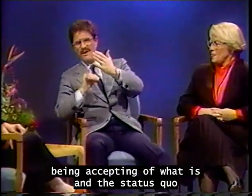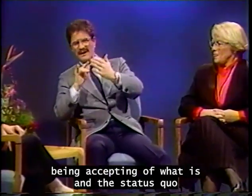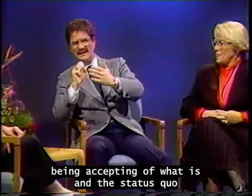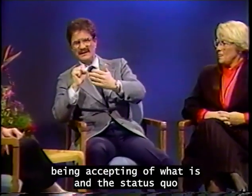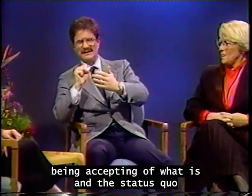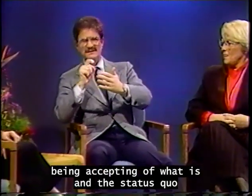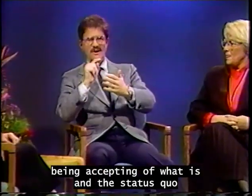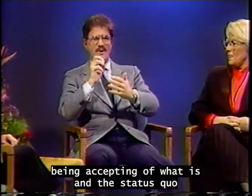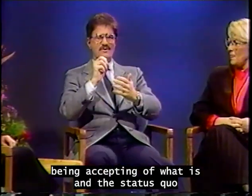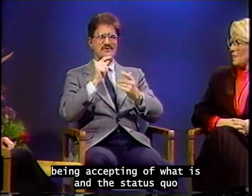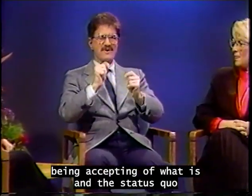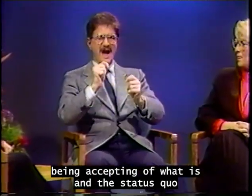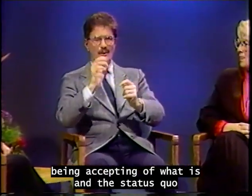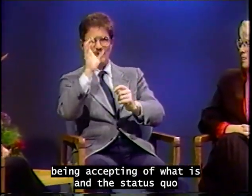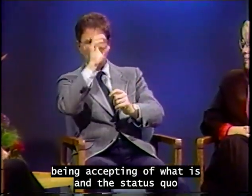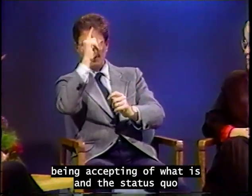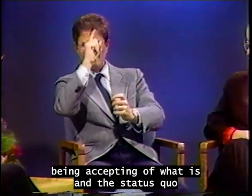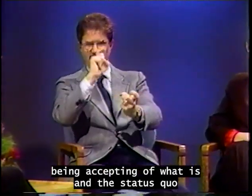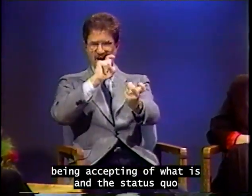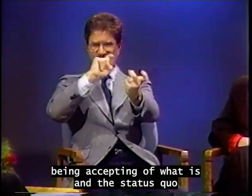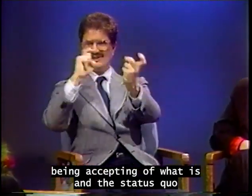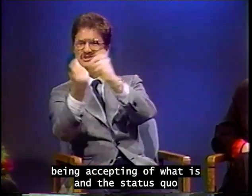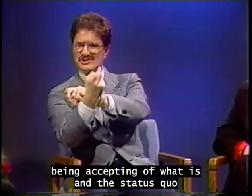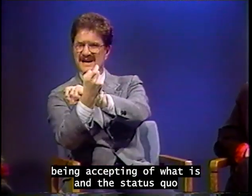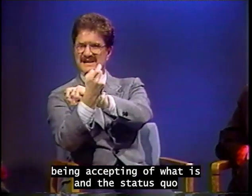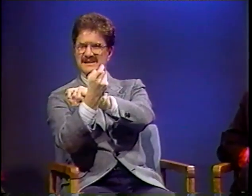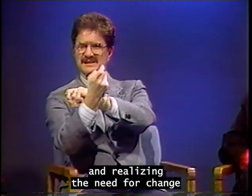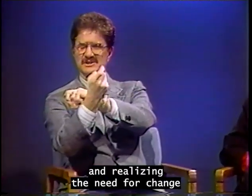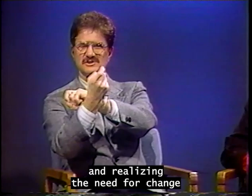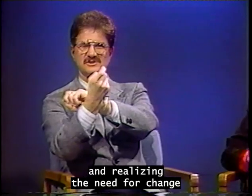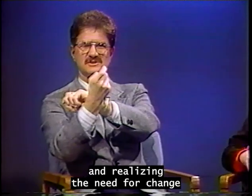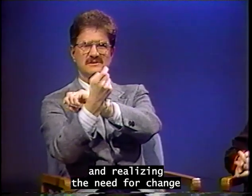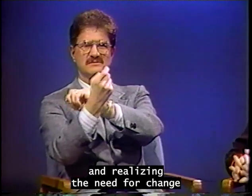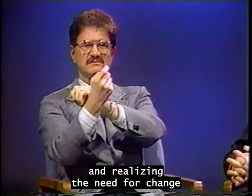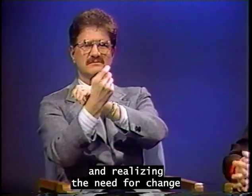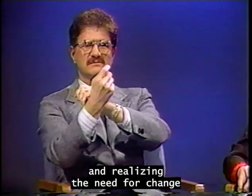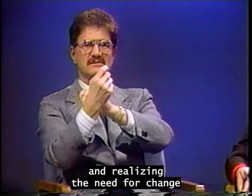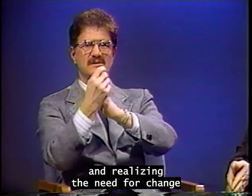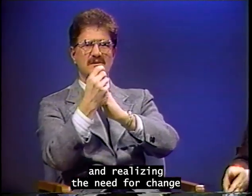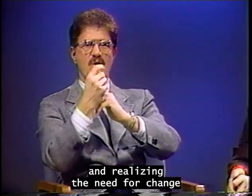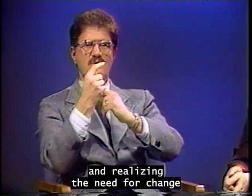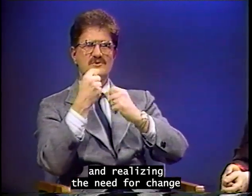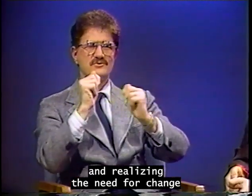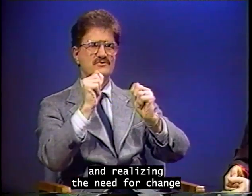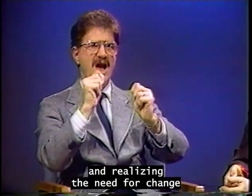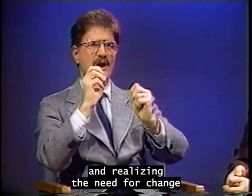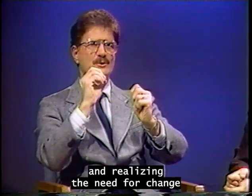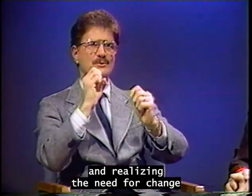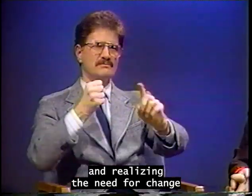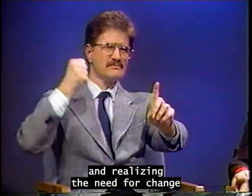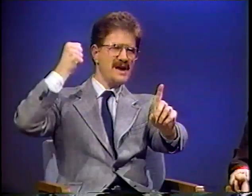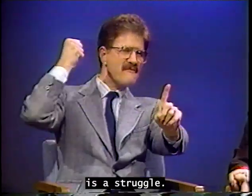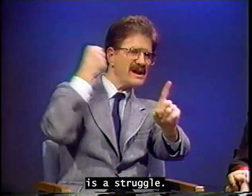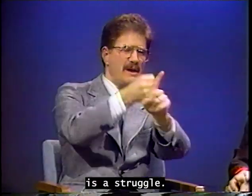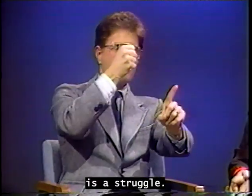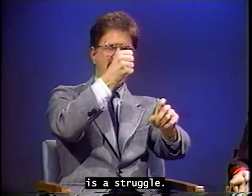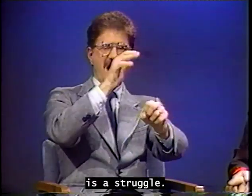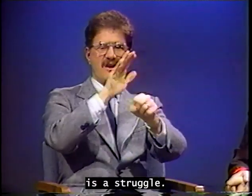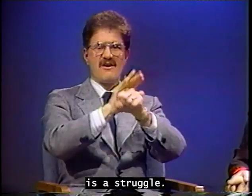being accepting of what is and the status quo and realizing the need for change is a struggle. I